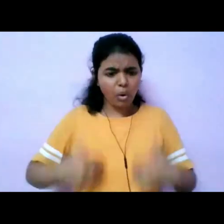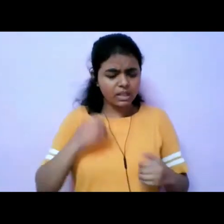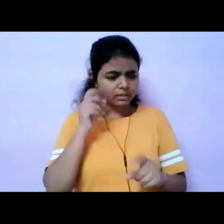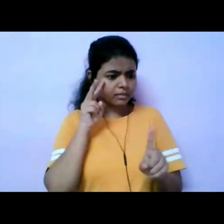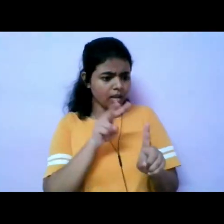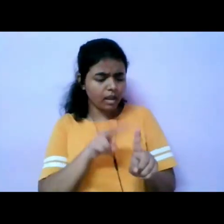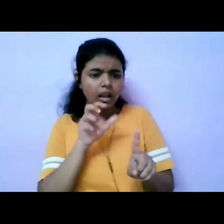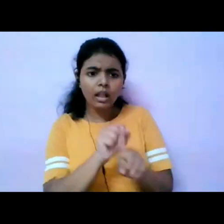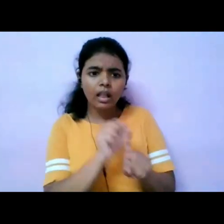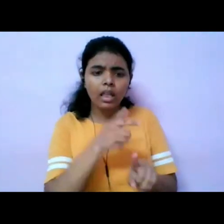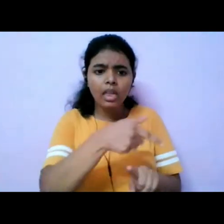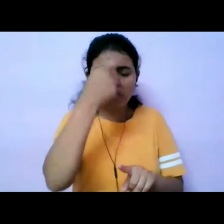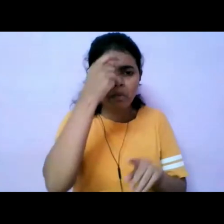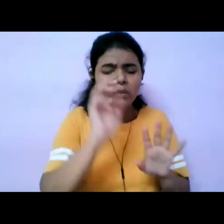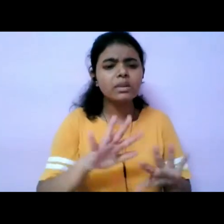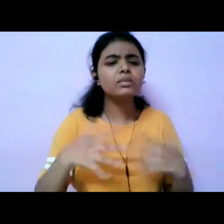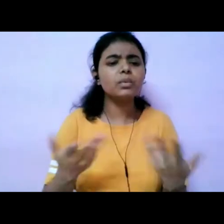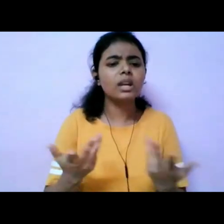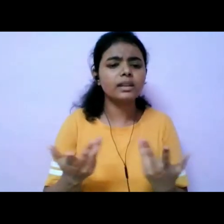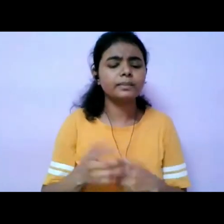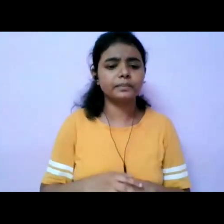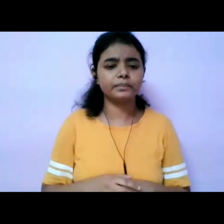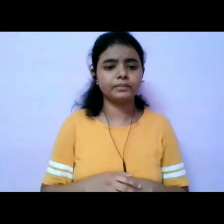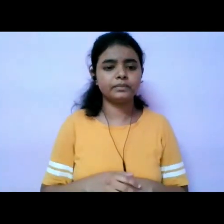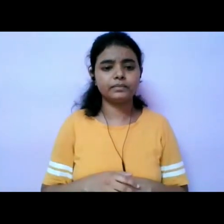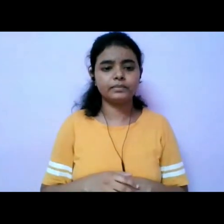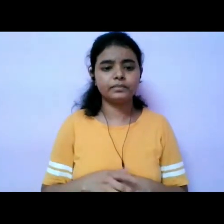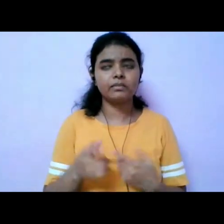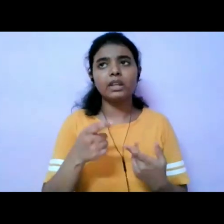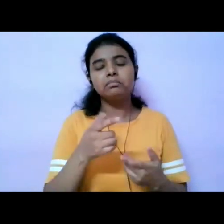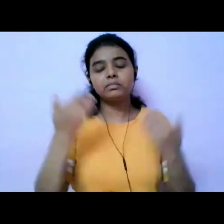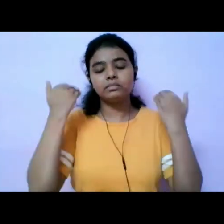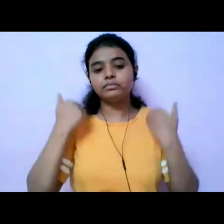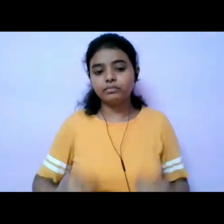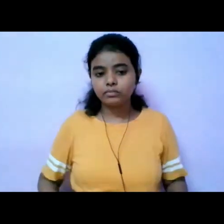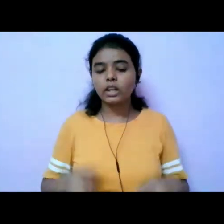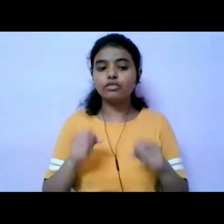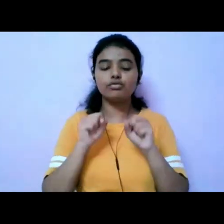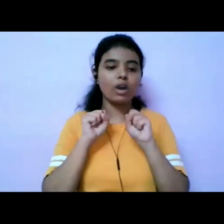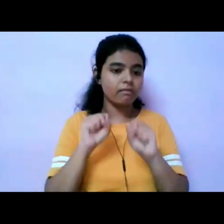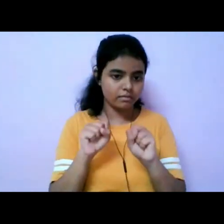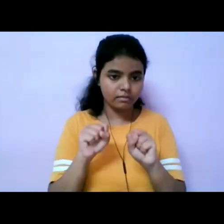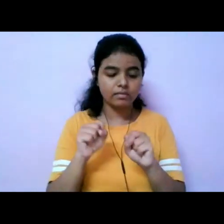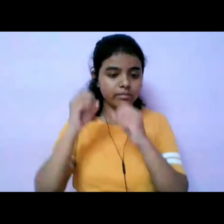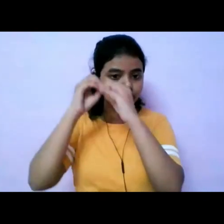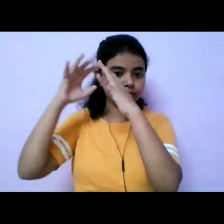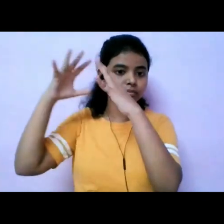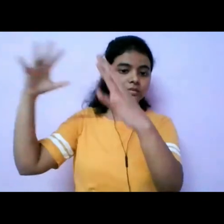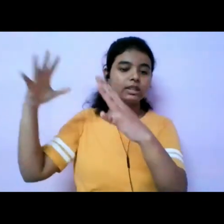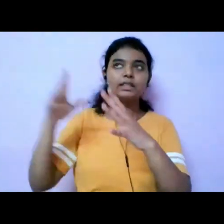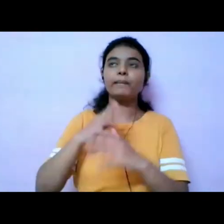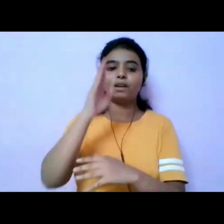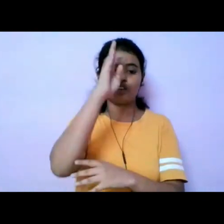I really think that it's hard for human beings to imagine that the